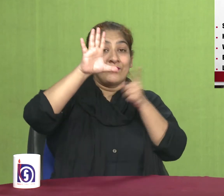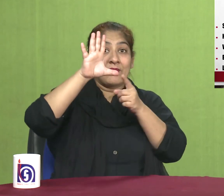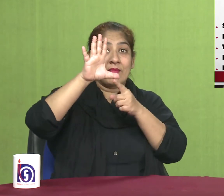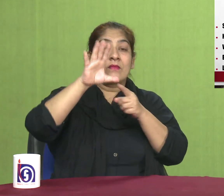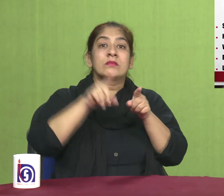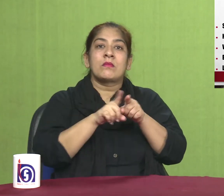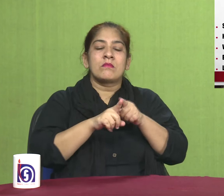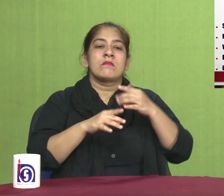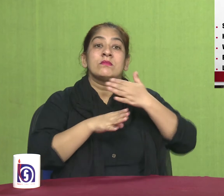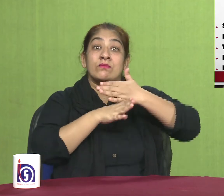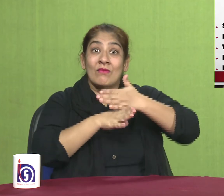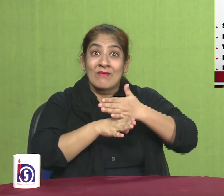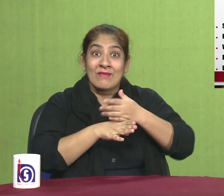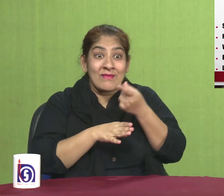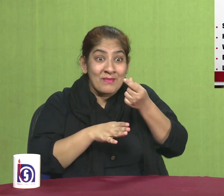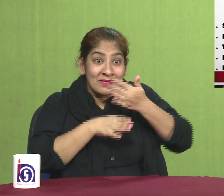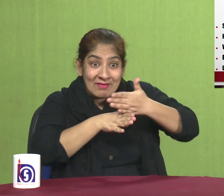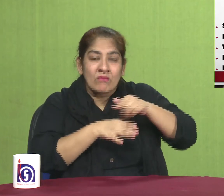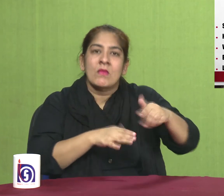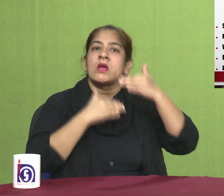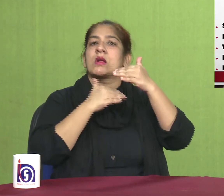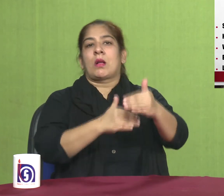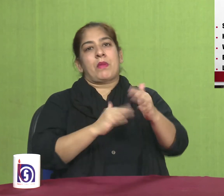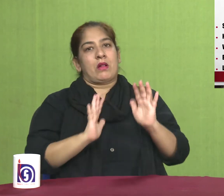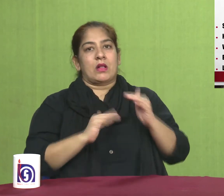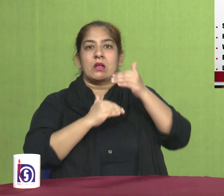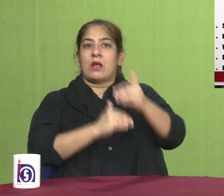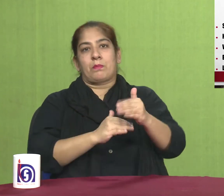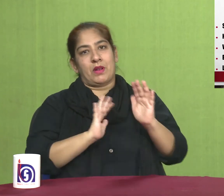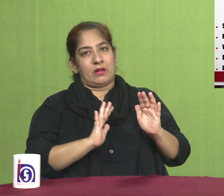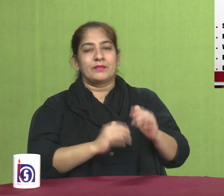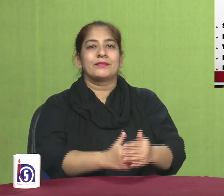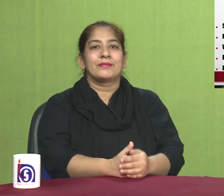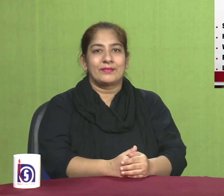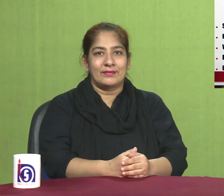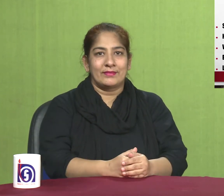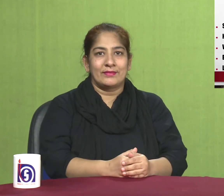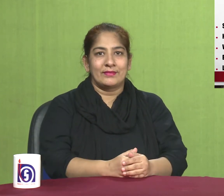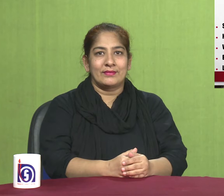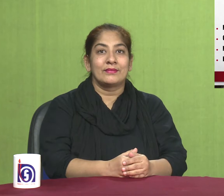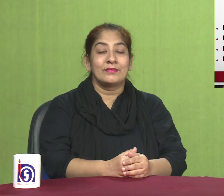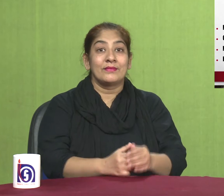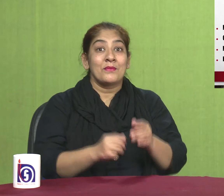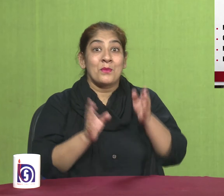The fifth point explains that the liability is limited.